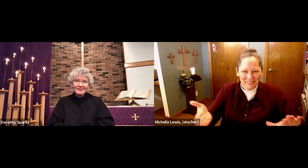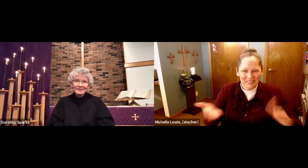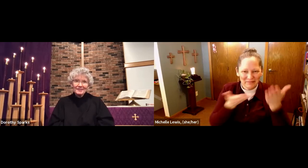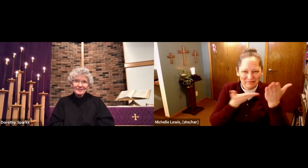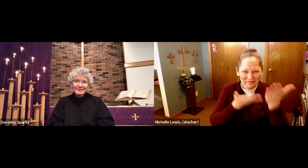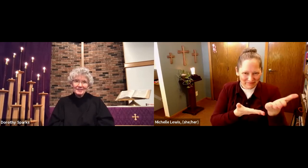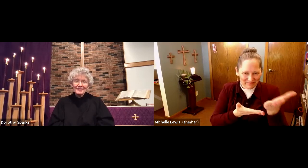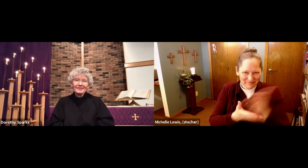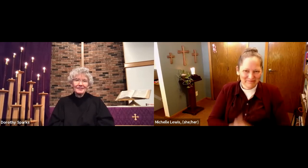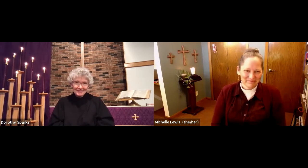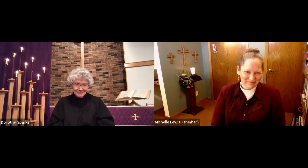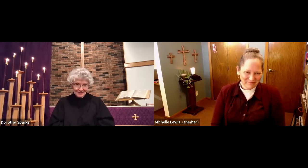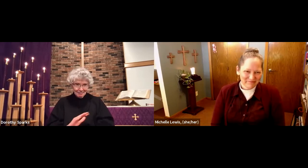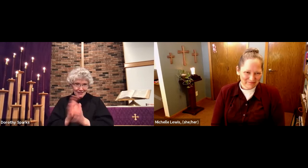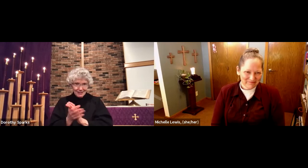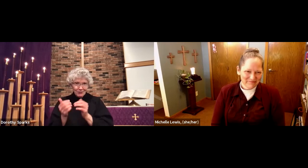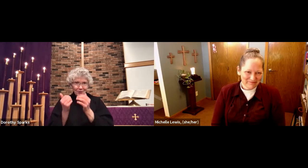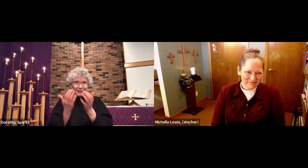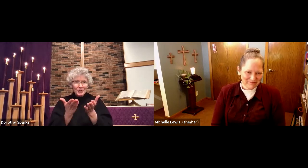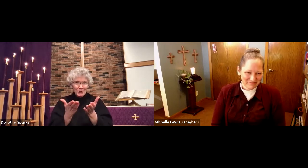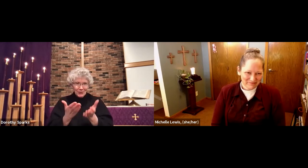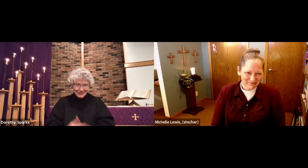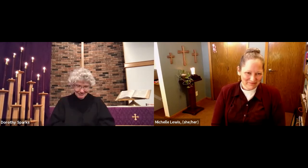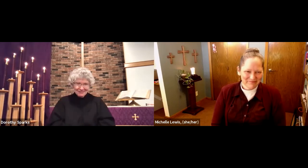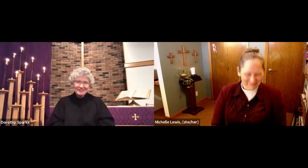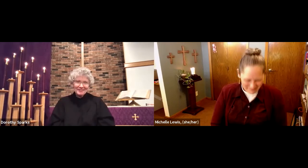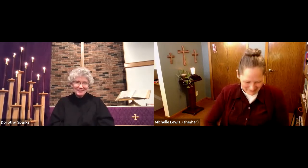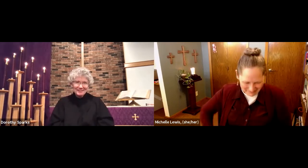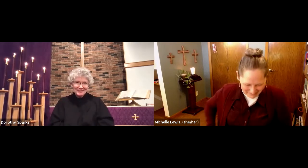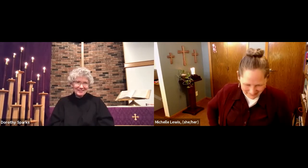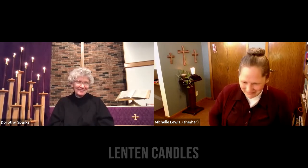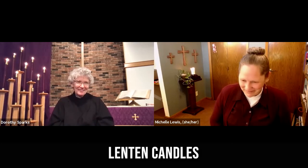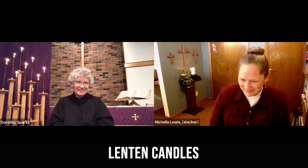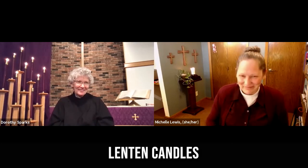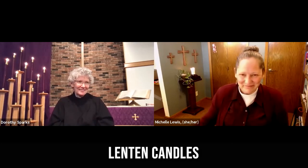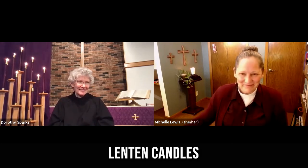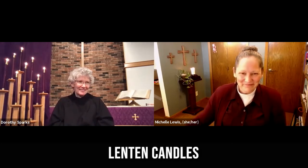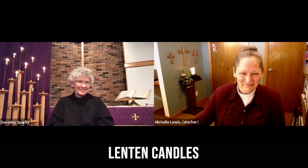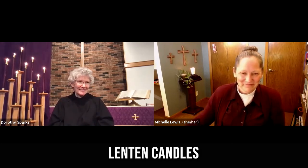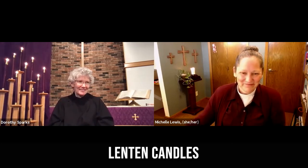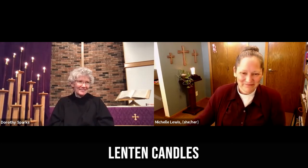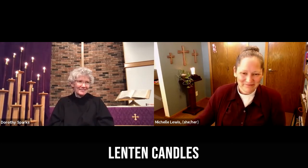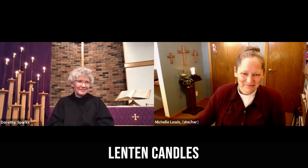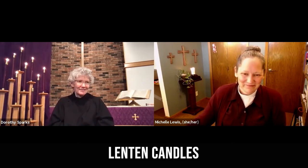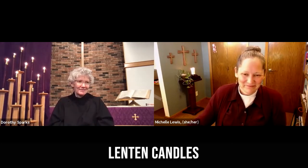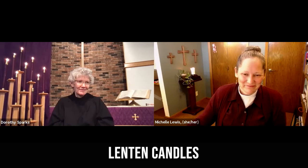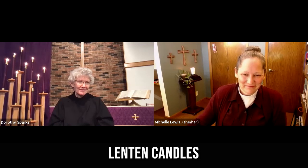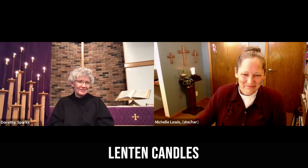Dorothy, peace be with you. And peace be with you.